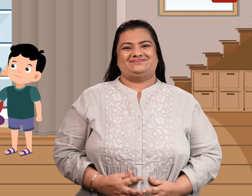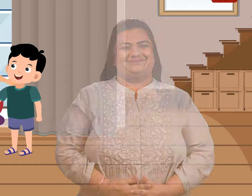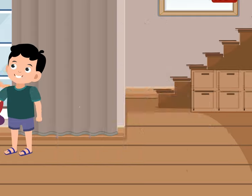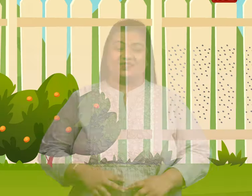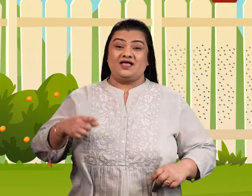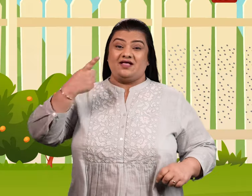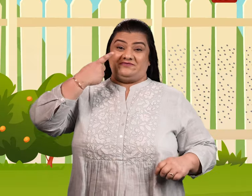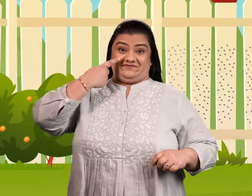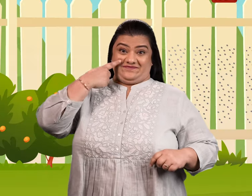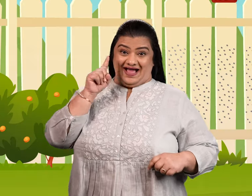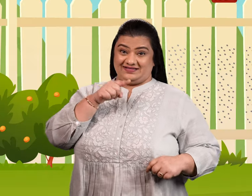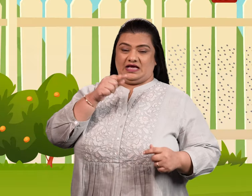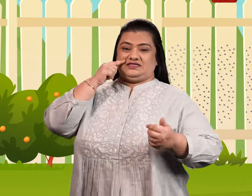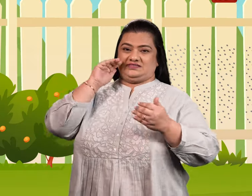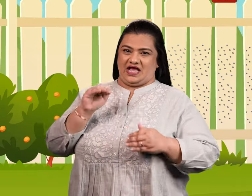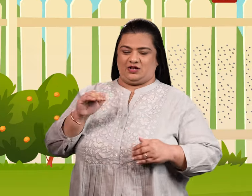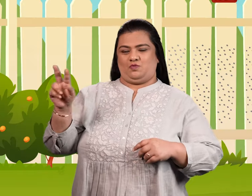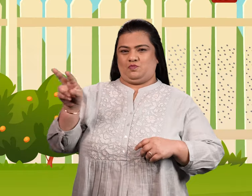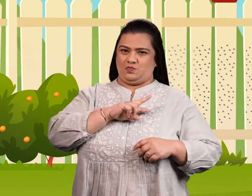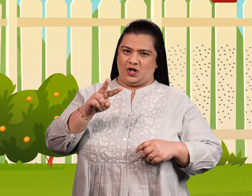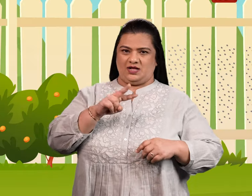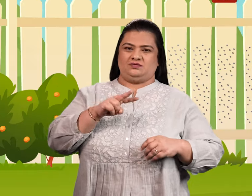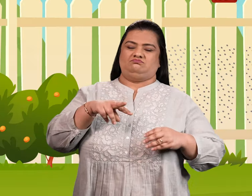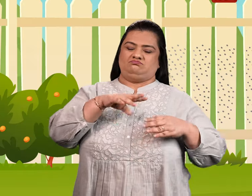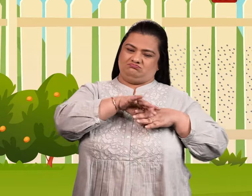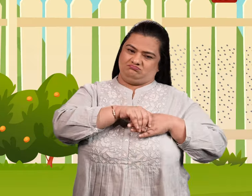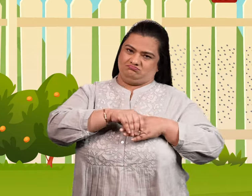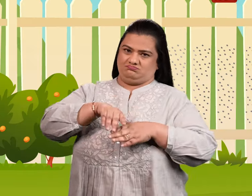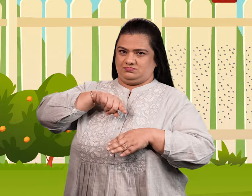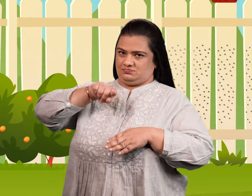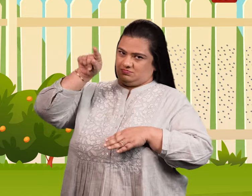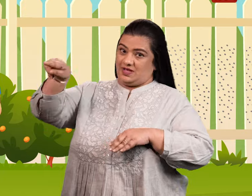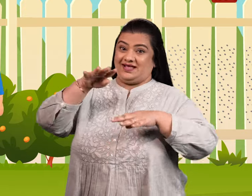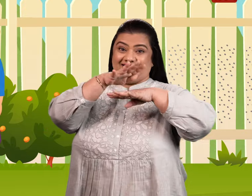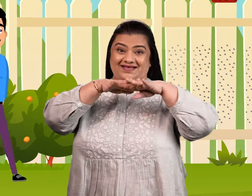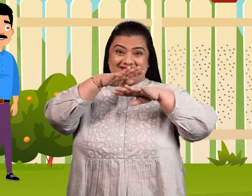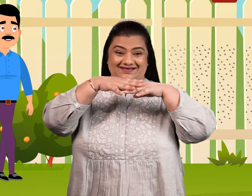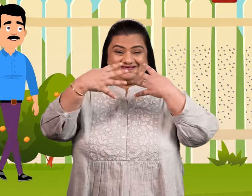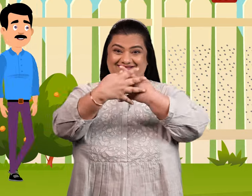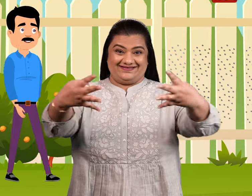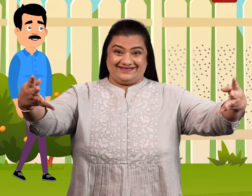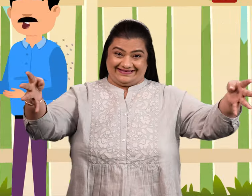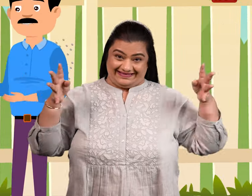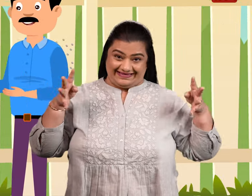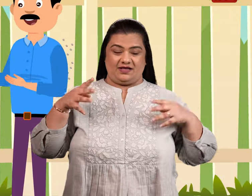back. The father then took the son to the fence once again.